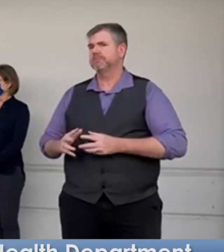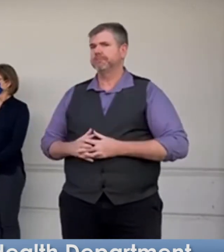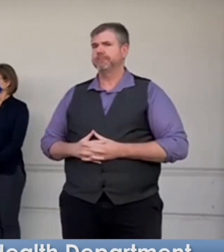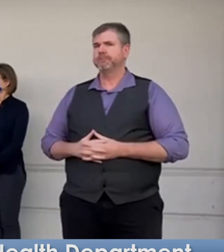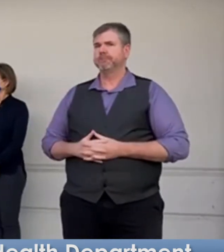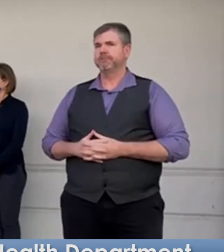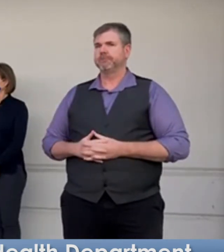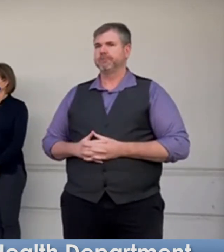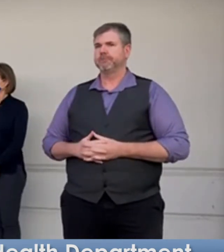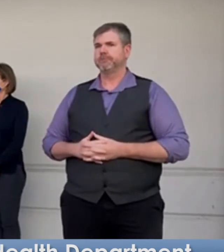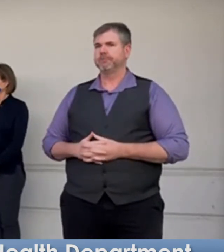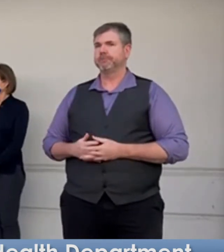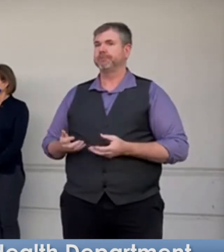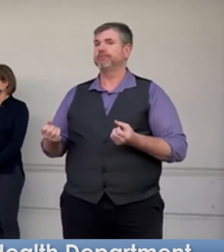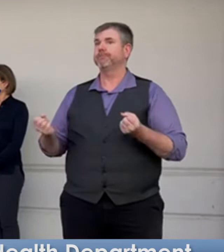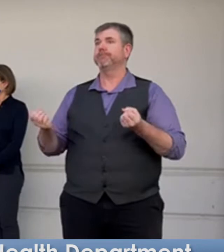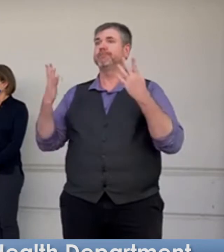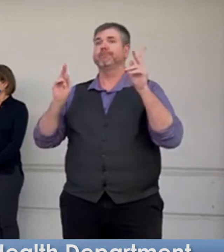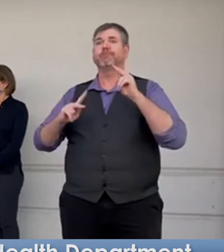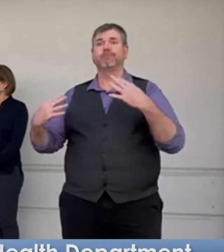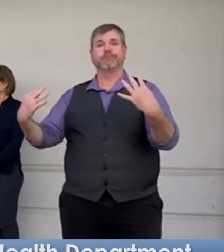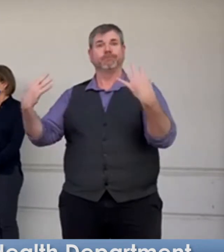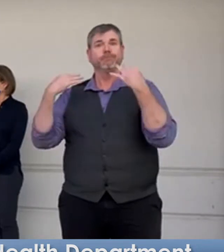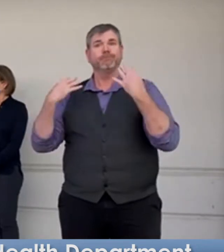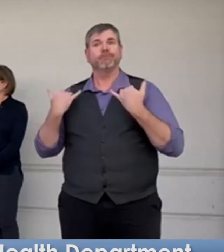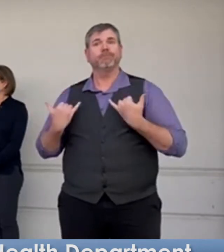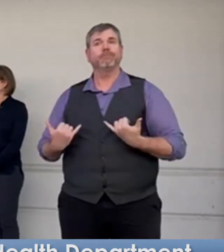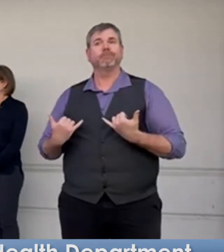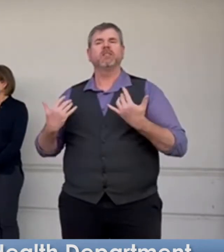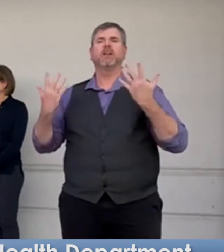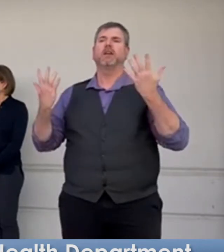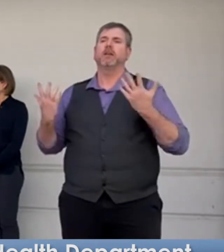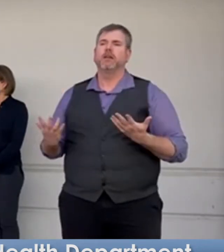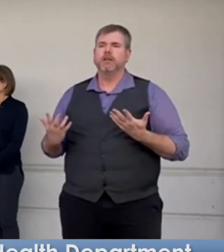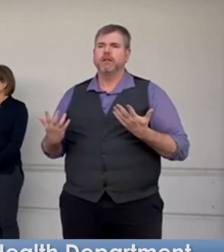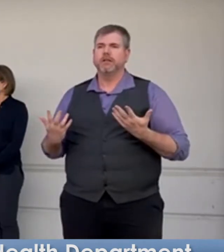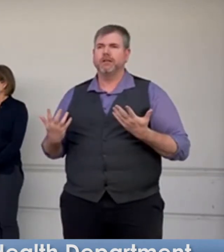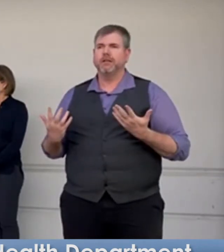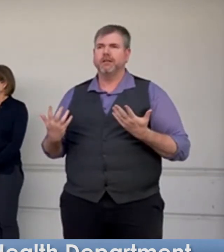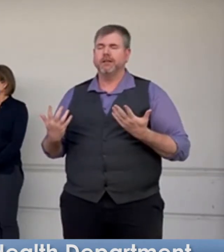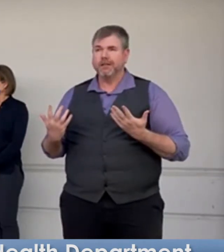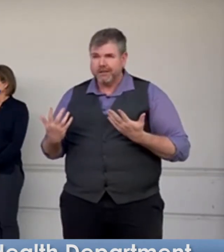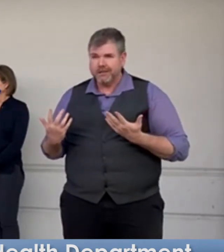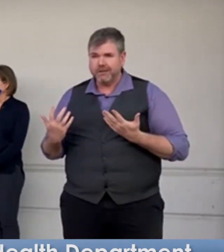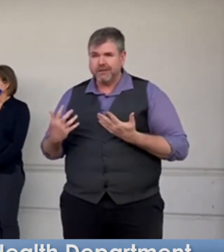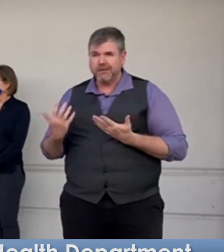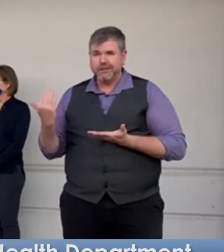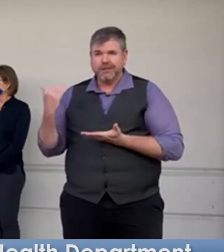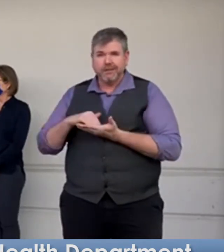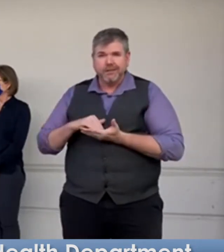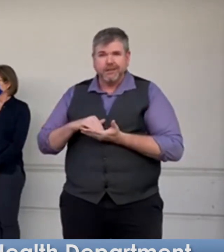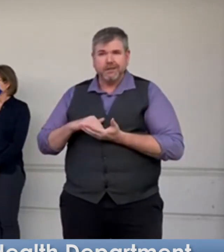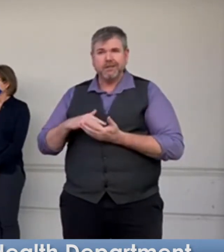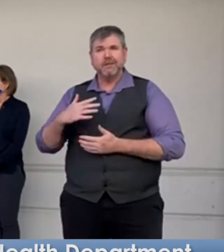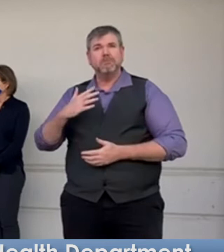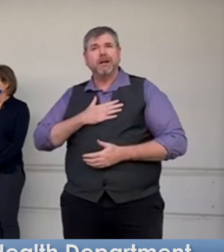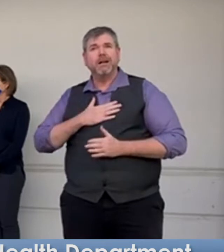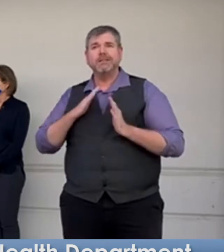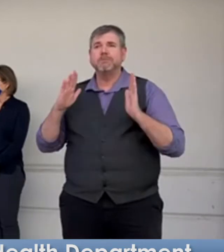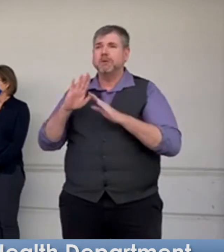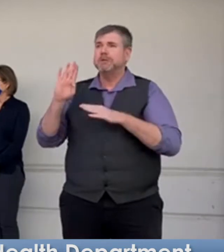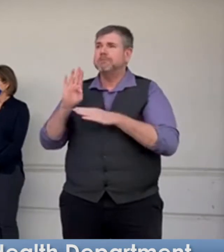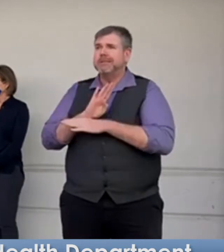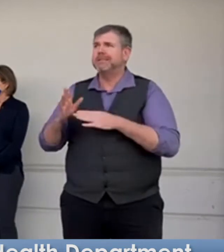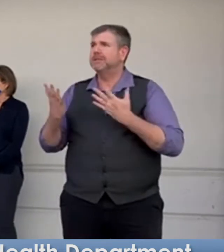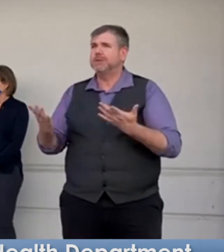people watching this feel exasperated, and if you're a small business owner, this feels personal and it feels painful. And if you're a